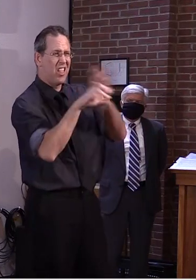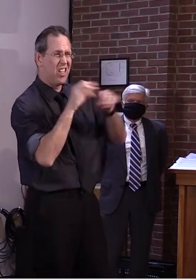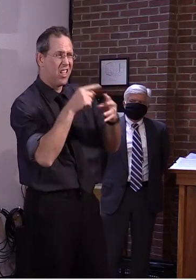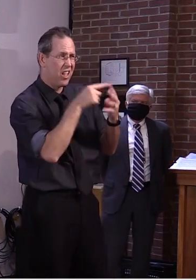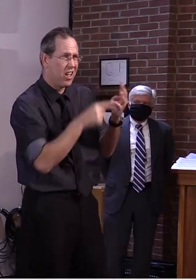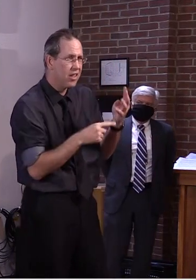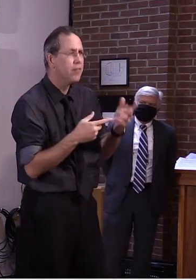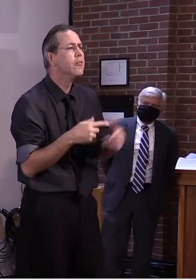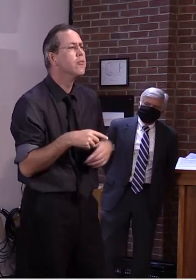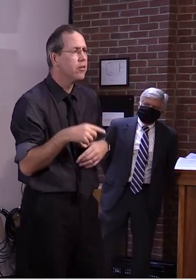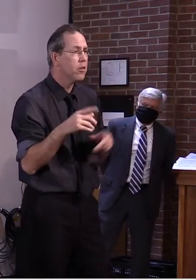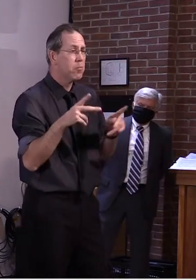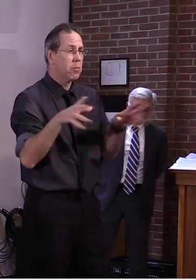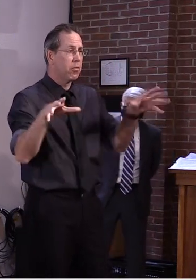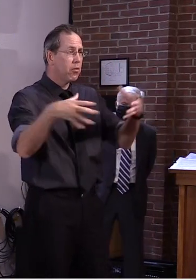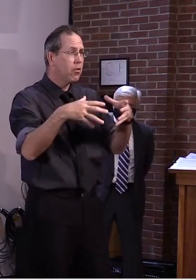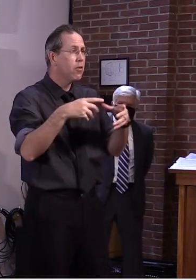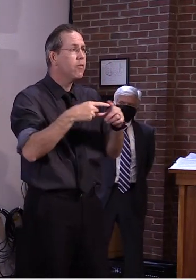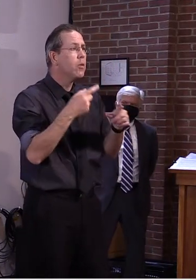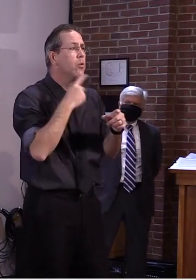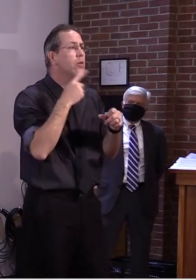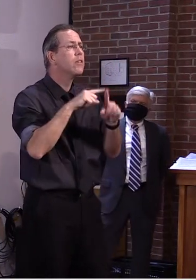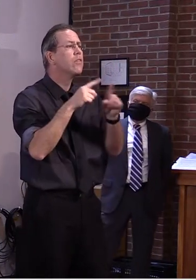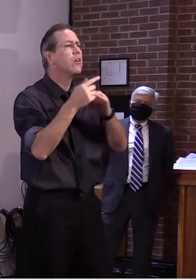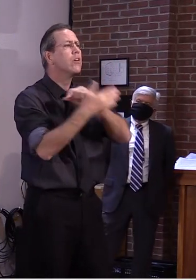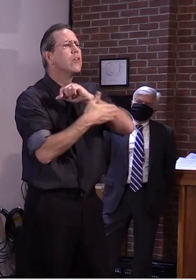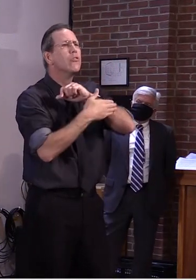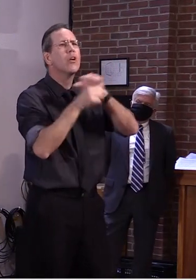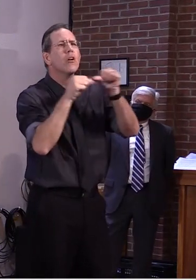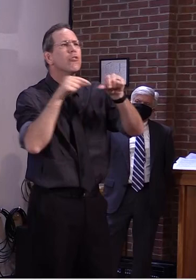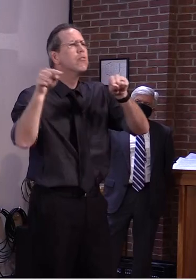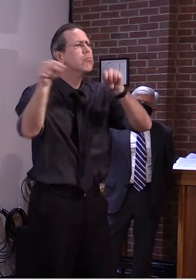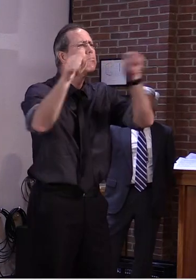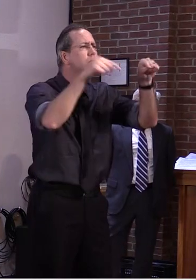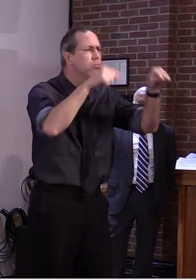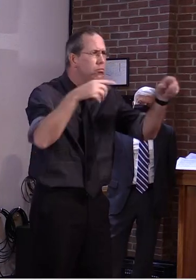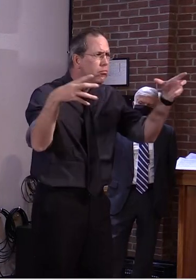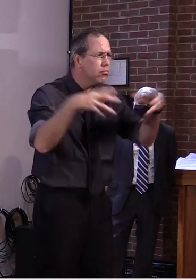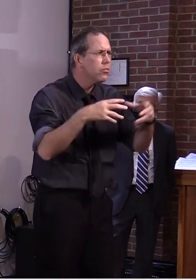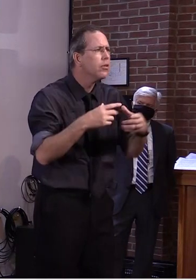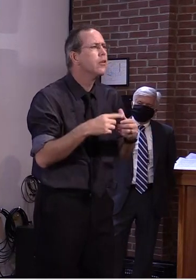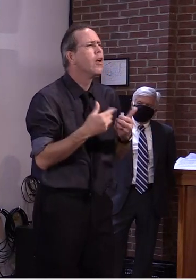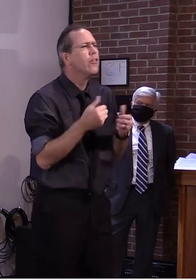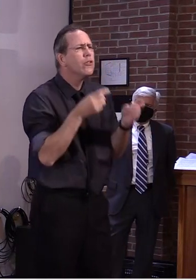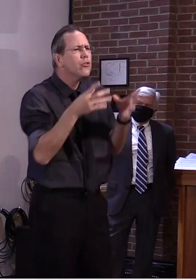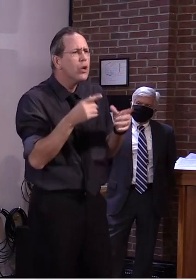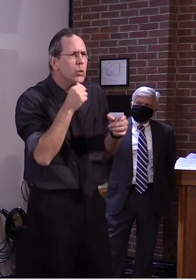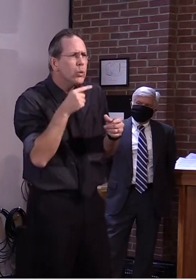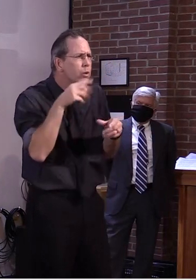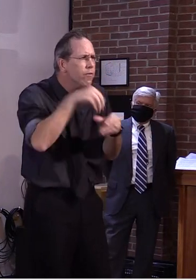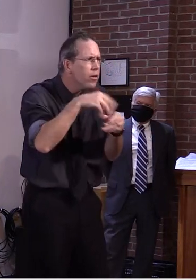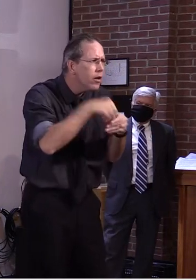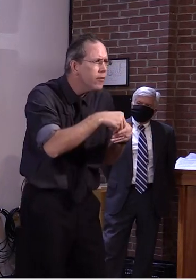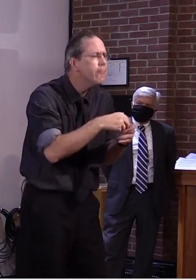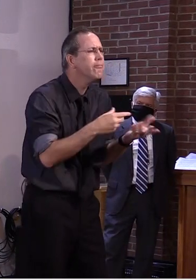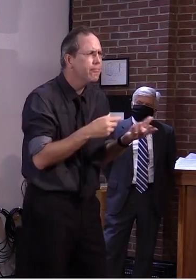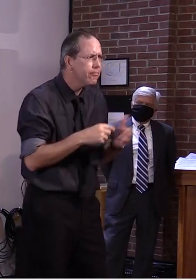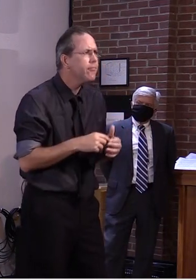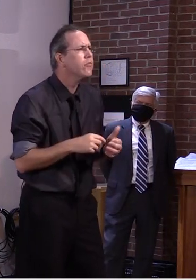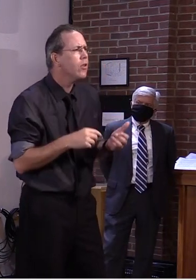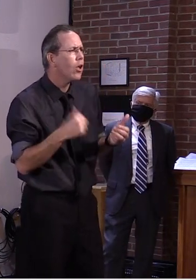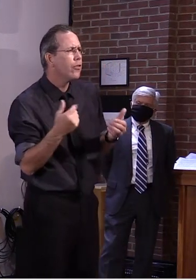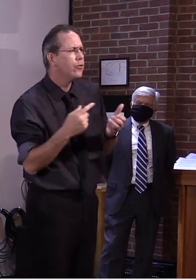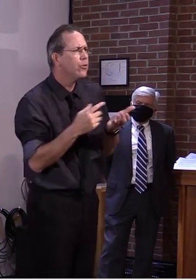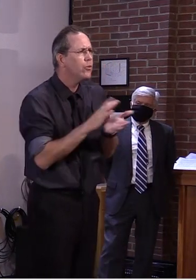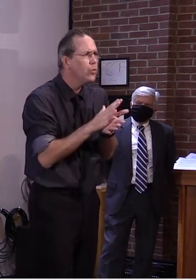of the Center on Rural Innovation, John Downs, the Director of the Tarrant Institute, Scott Farr, Superintendent and Director of the River